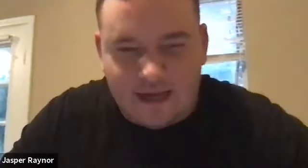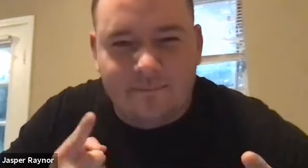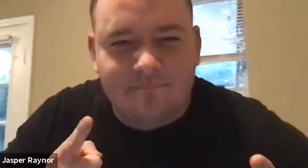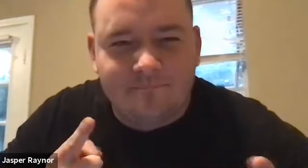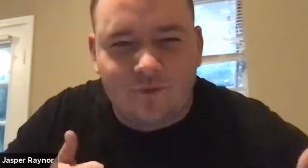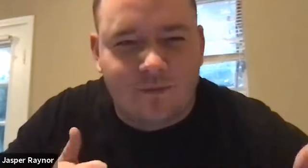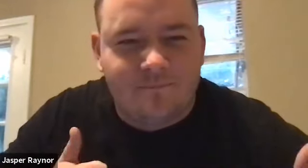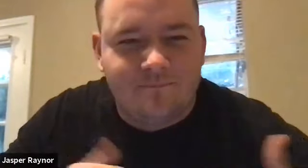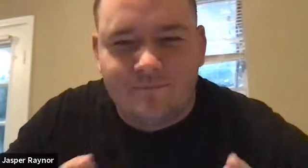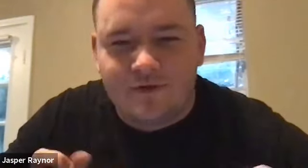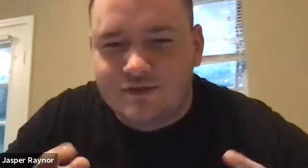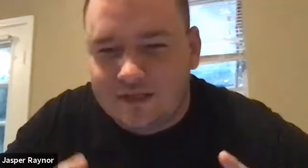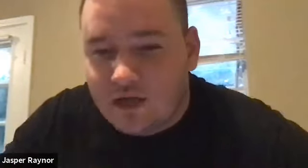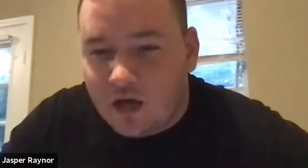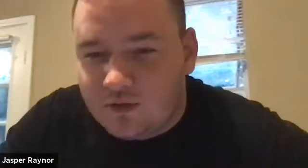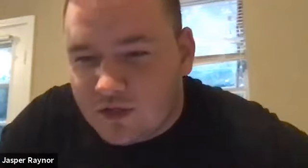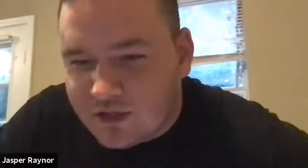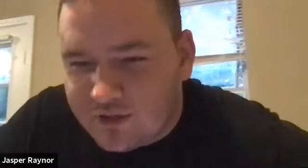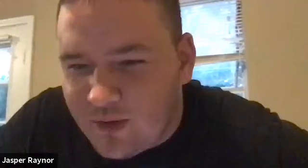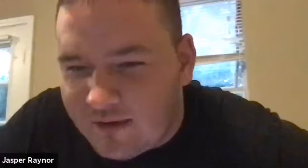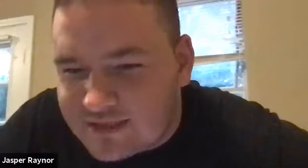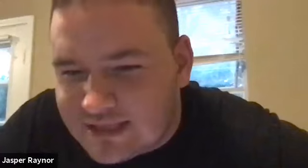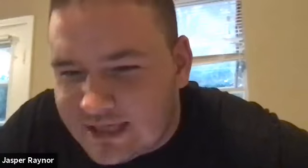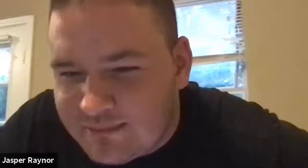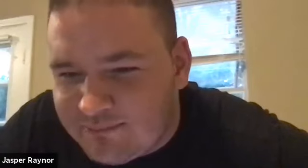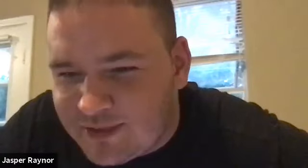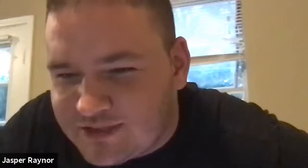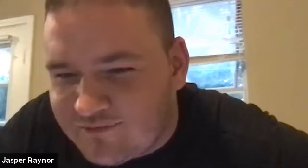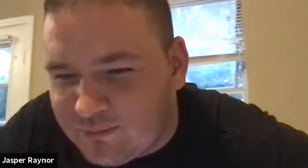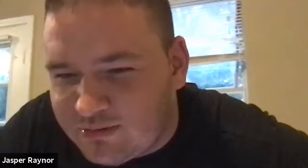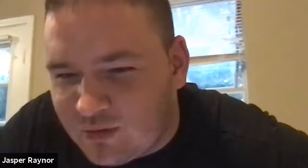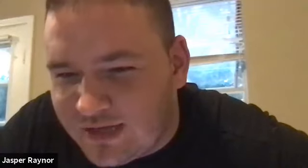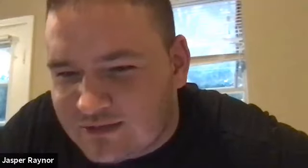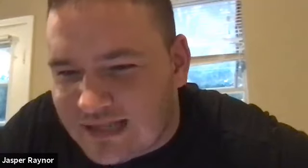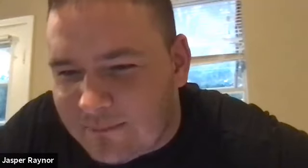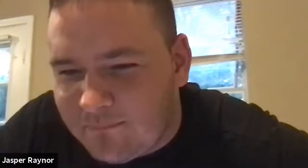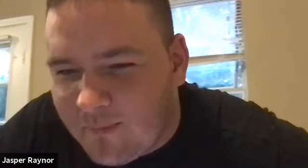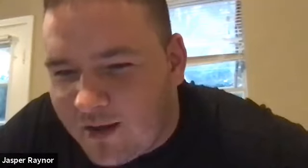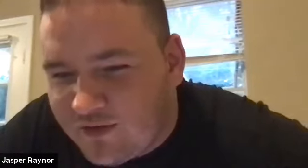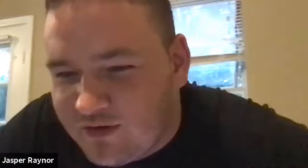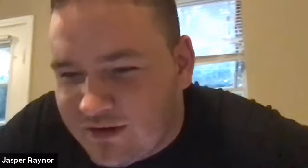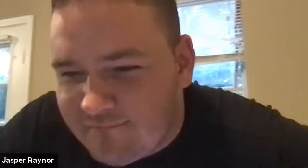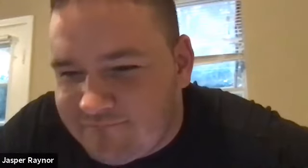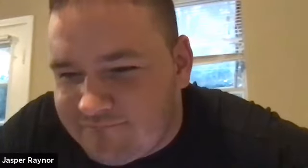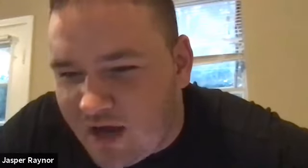it? Good. Understand? Oh, do you have to say person for pronouns like mother,